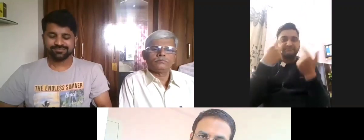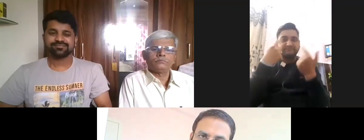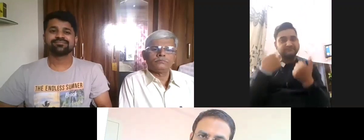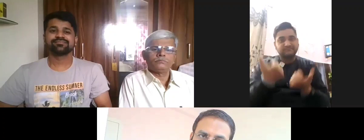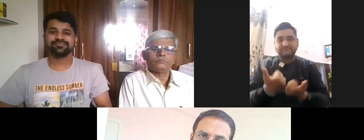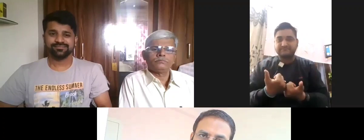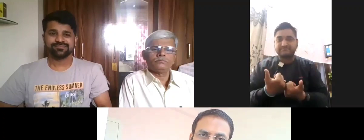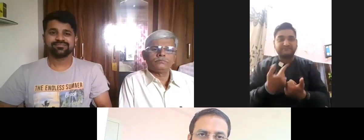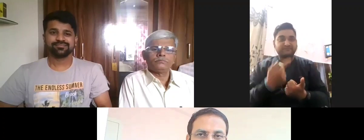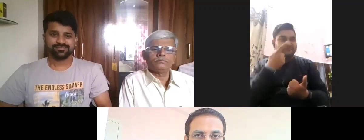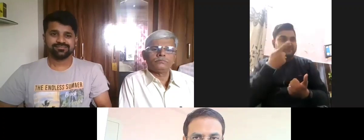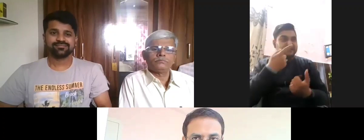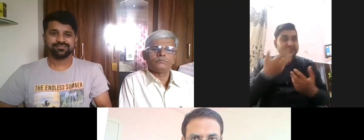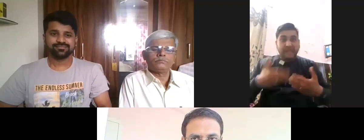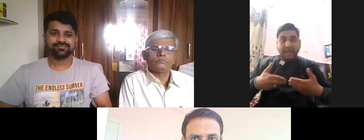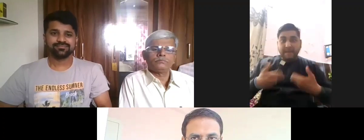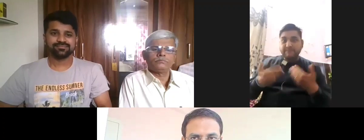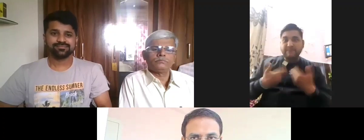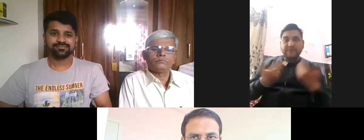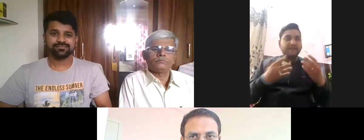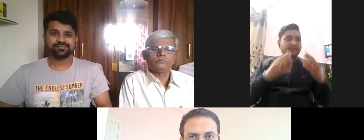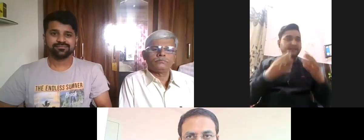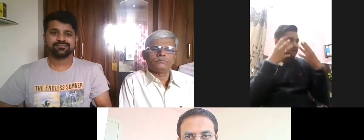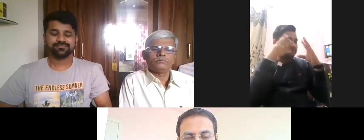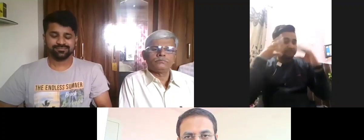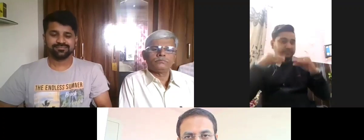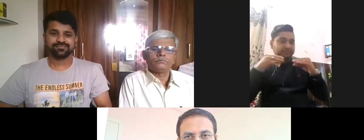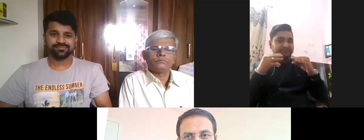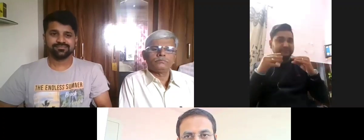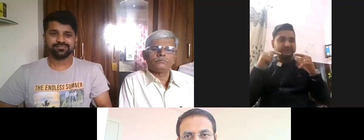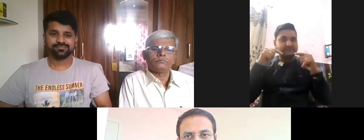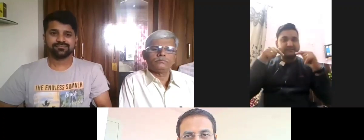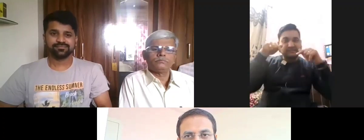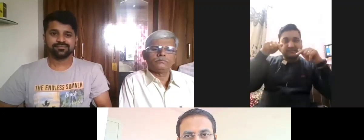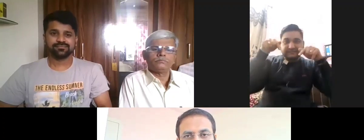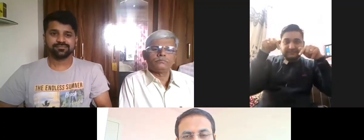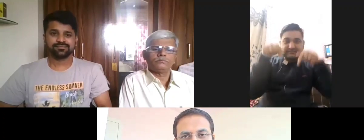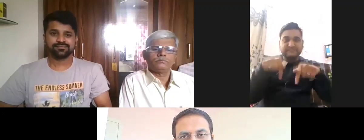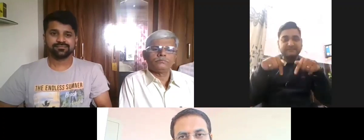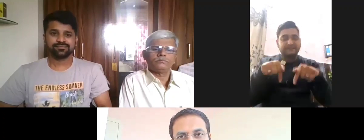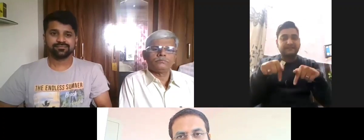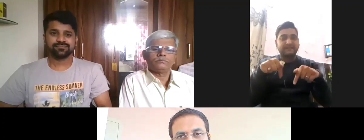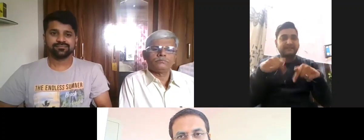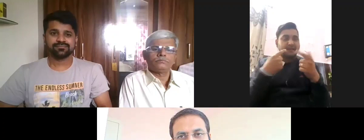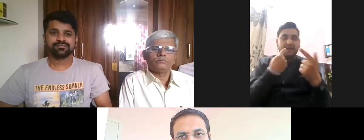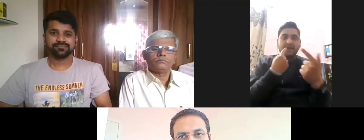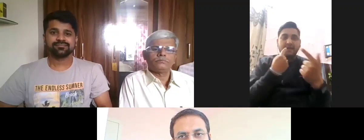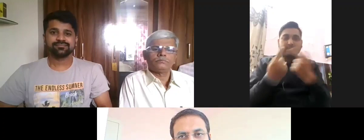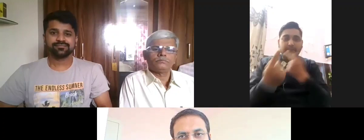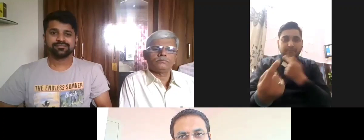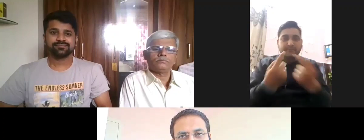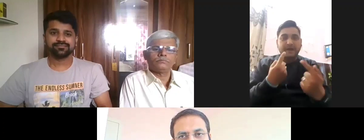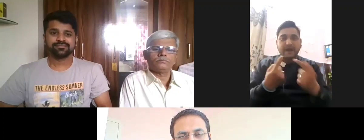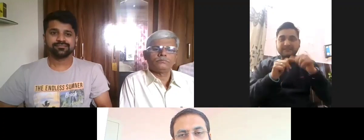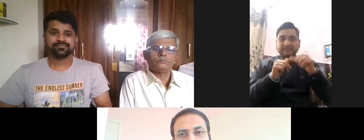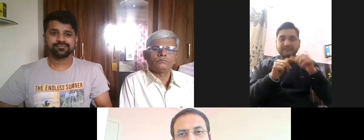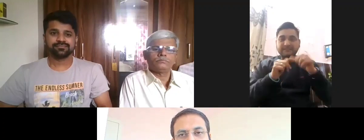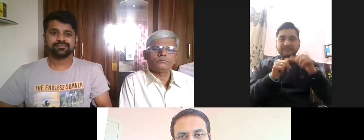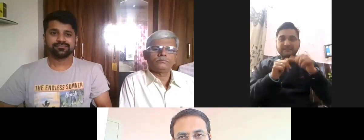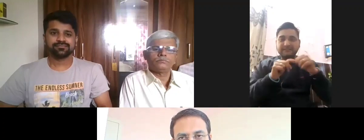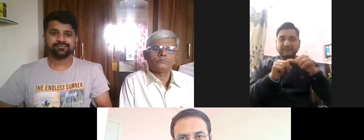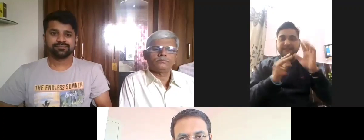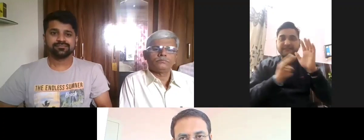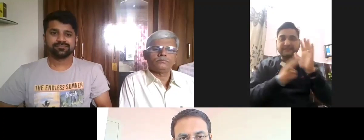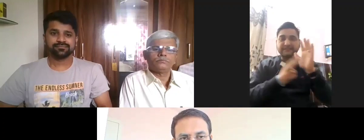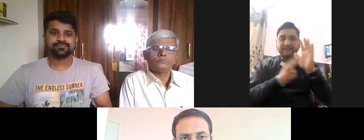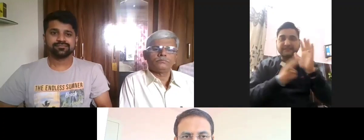hear from Chetan his story, uski atmakatha, unki